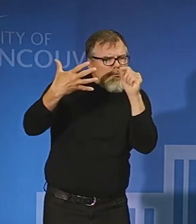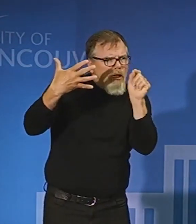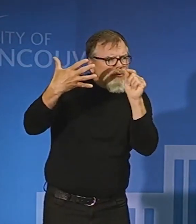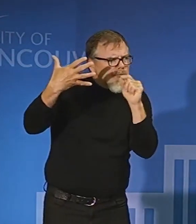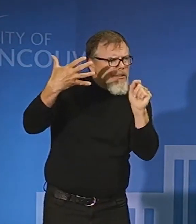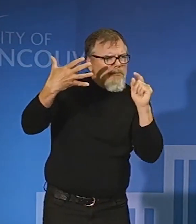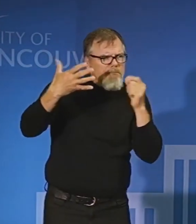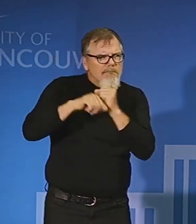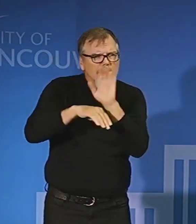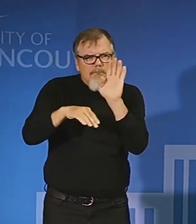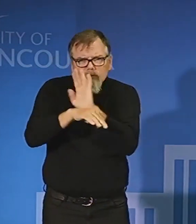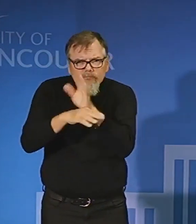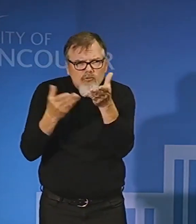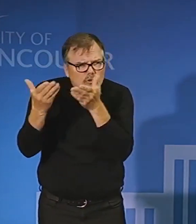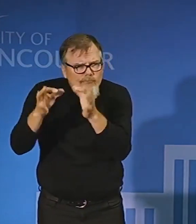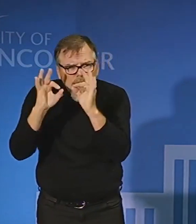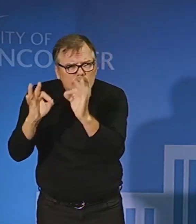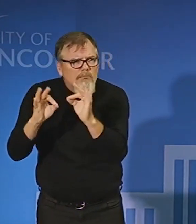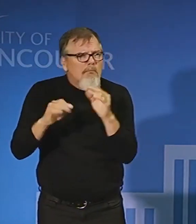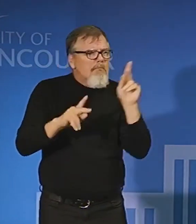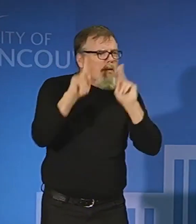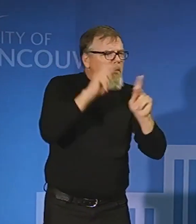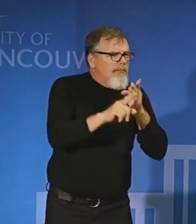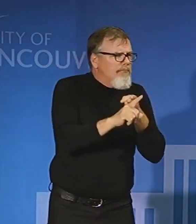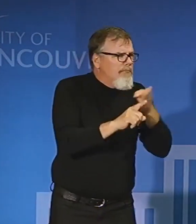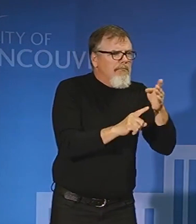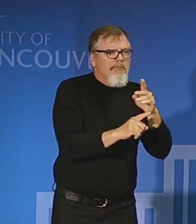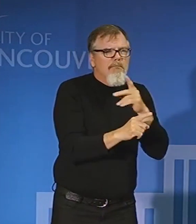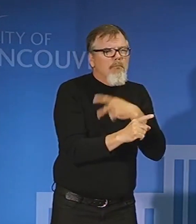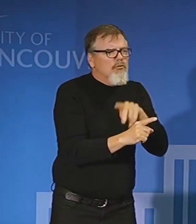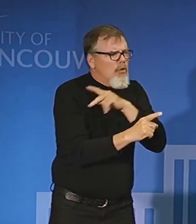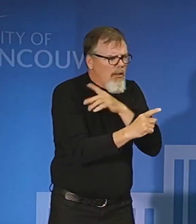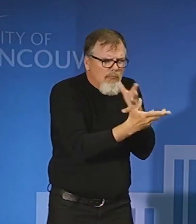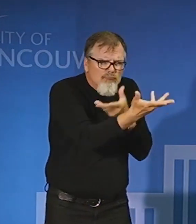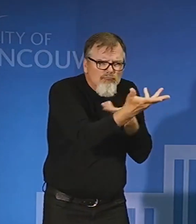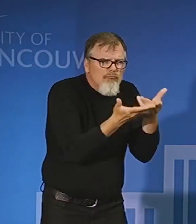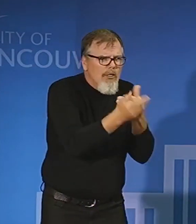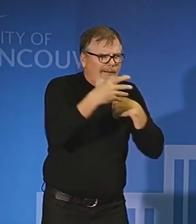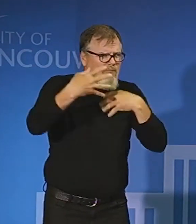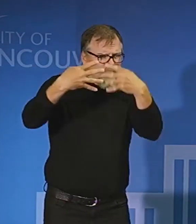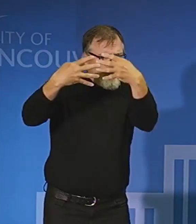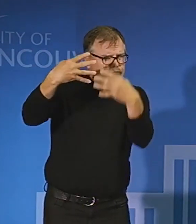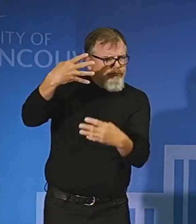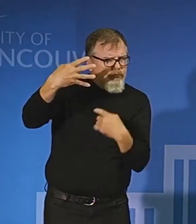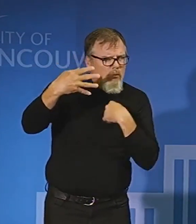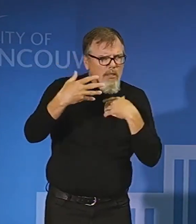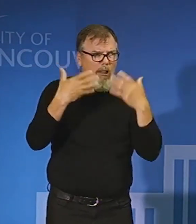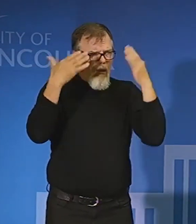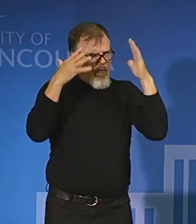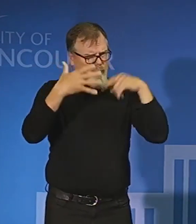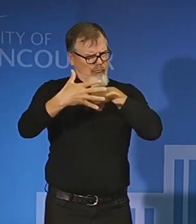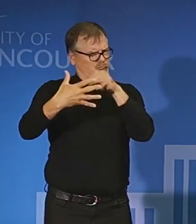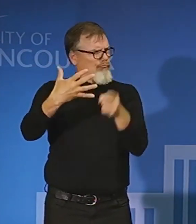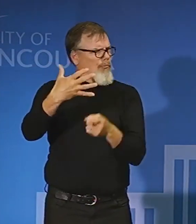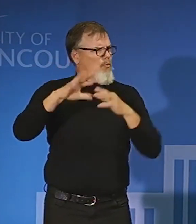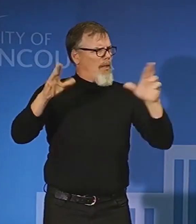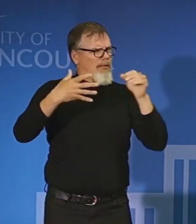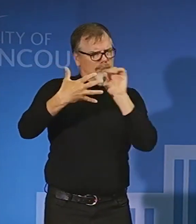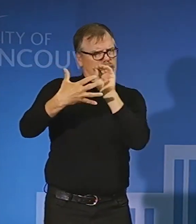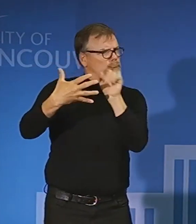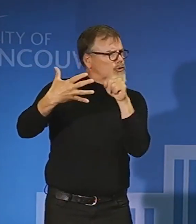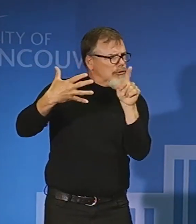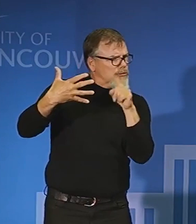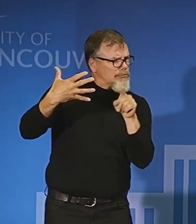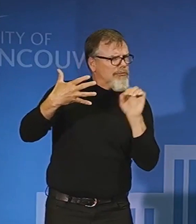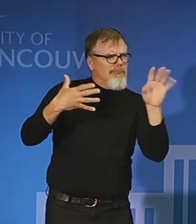service establishments can use to ensure that their plans are consistent with the WorkSafe BC guidelines. And those will be available on the Vancouver Coastal